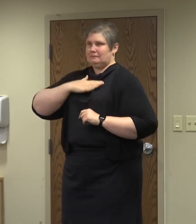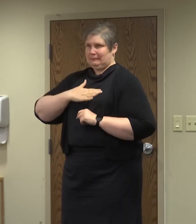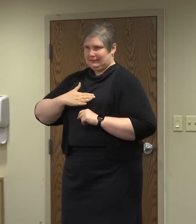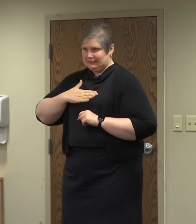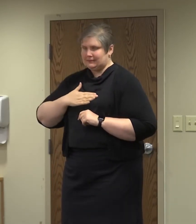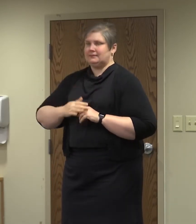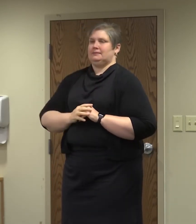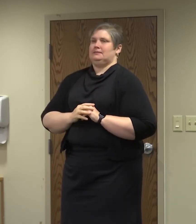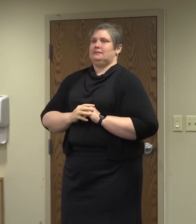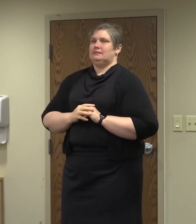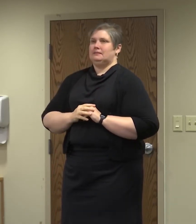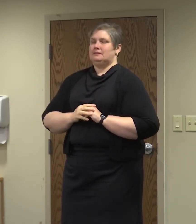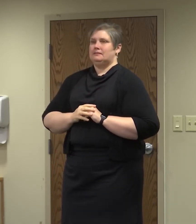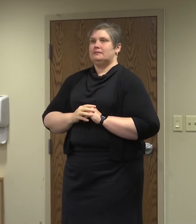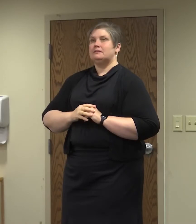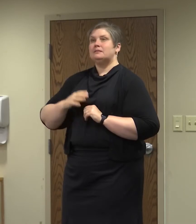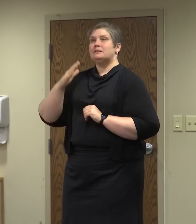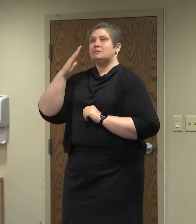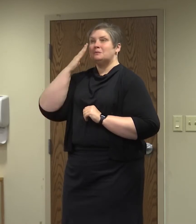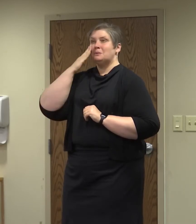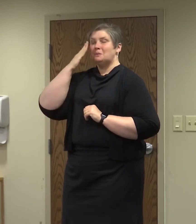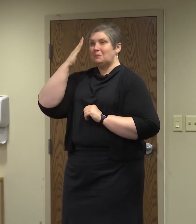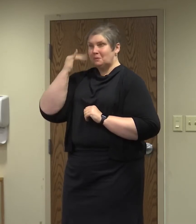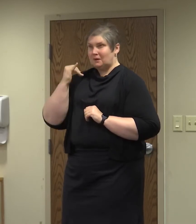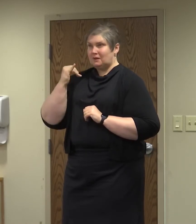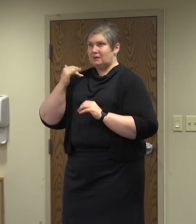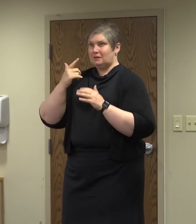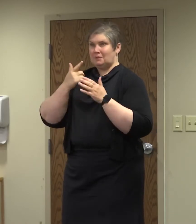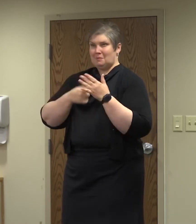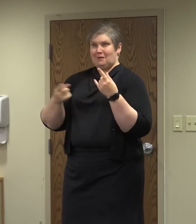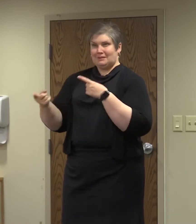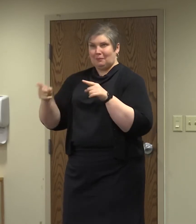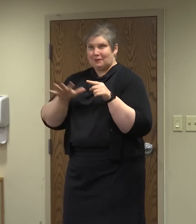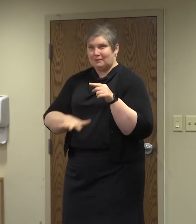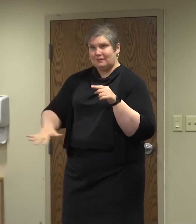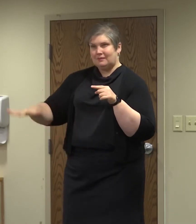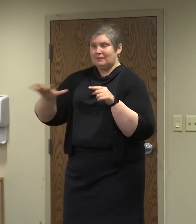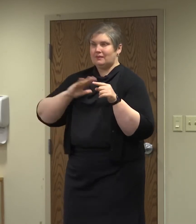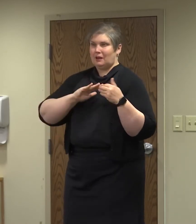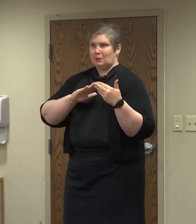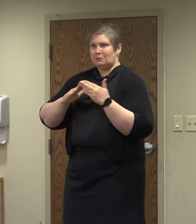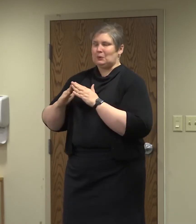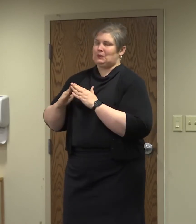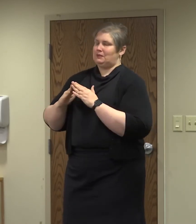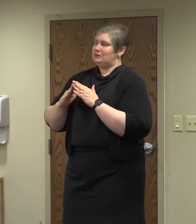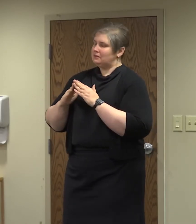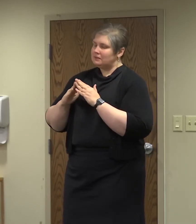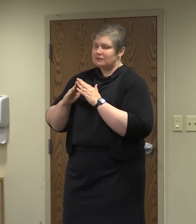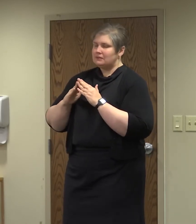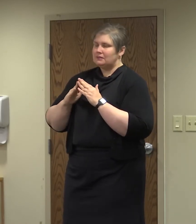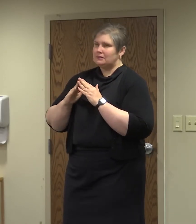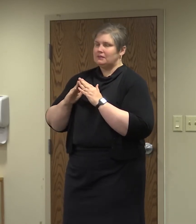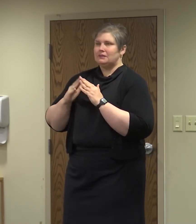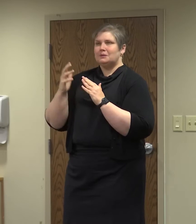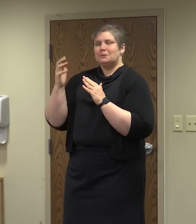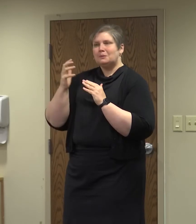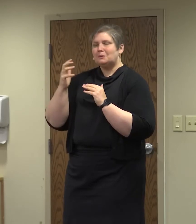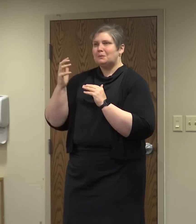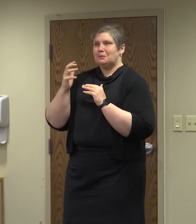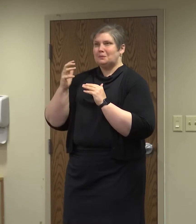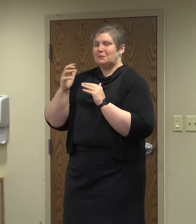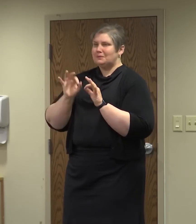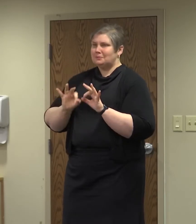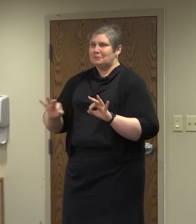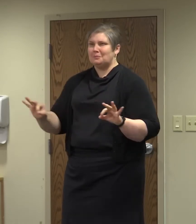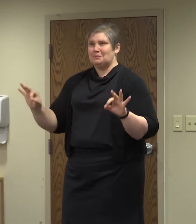statement, the magnitude of what's taking place today in our community is not acceptable, and we all can play